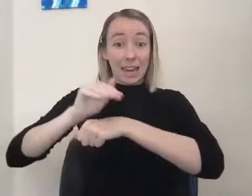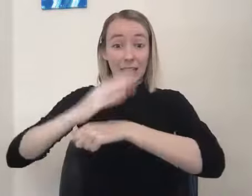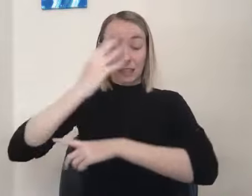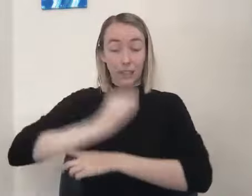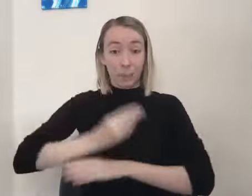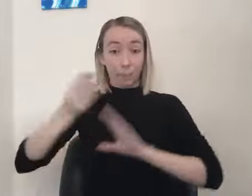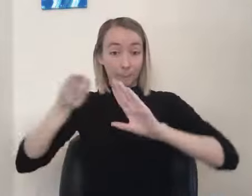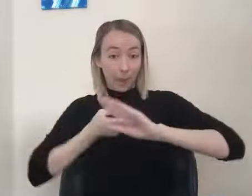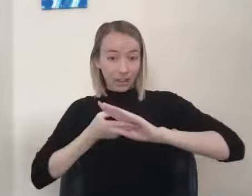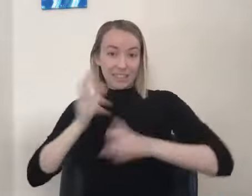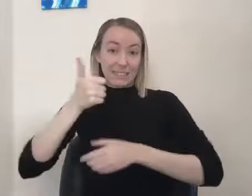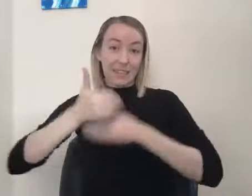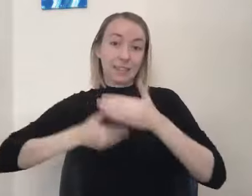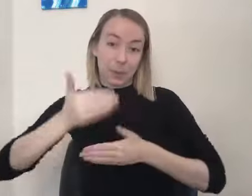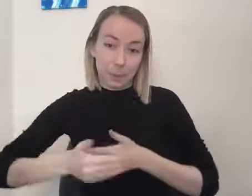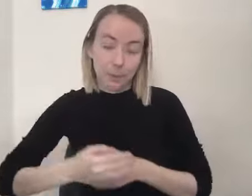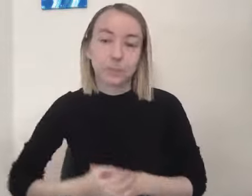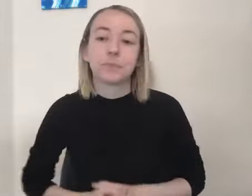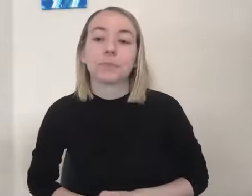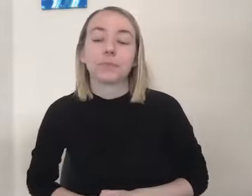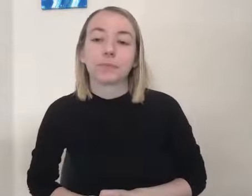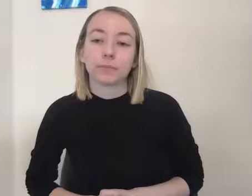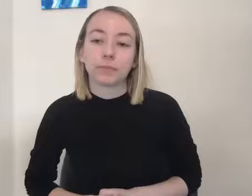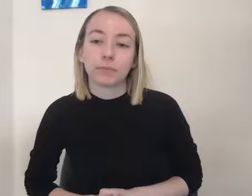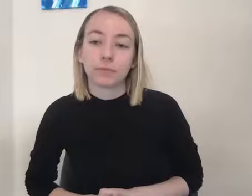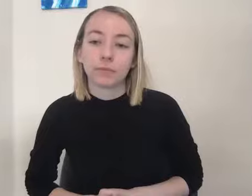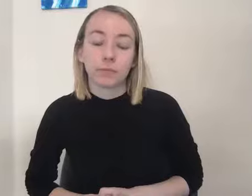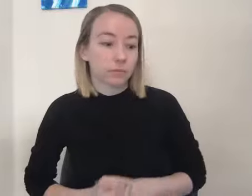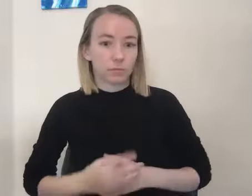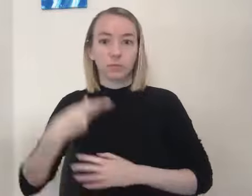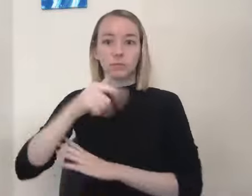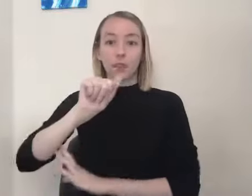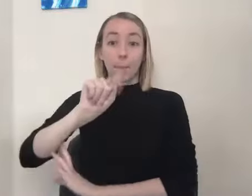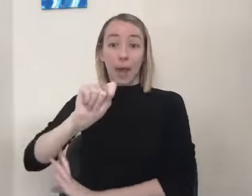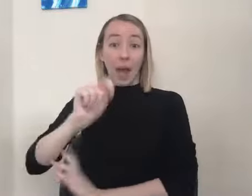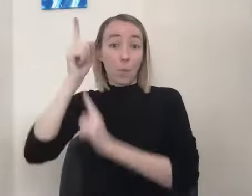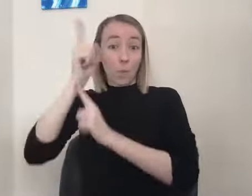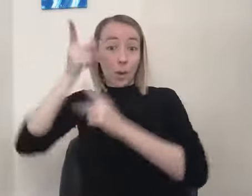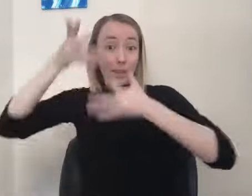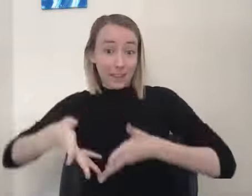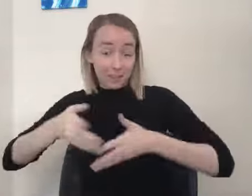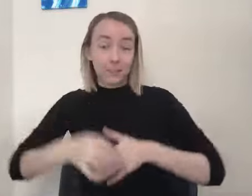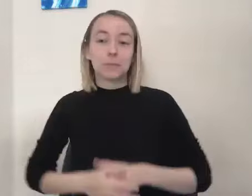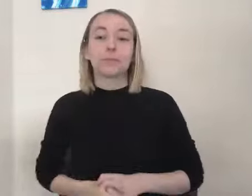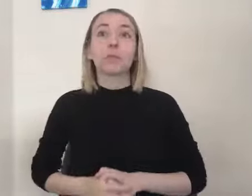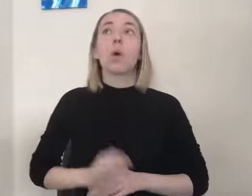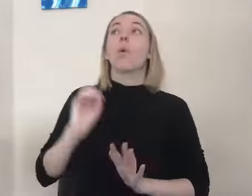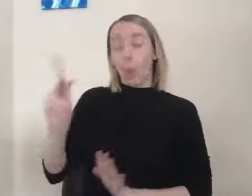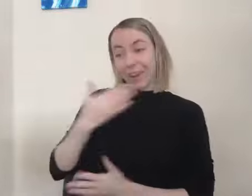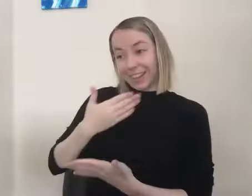list and my meditation. I do a wee spiritual text in the morning. And I finish my night with a 10-step.